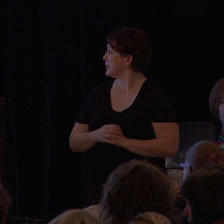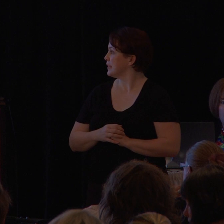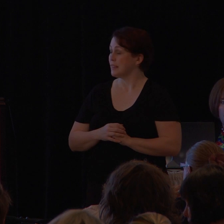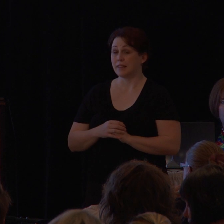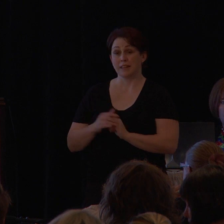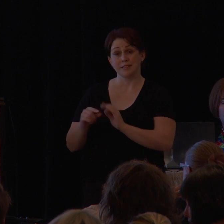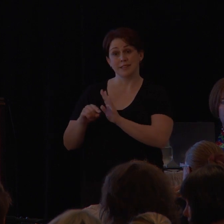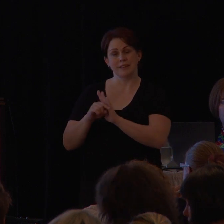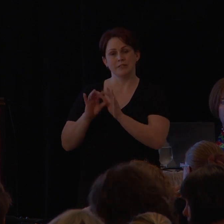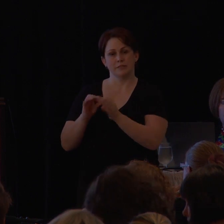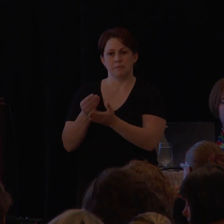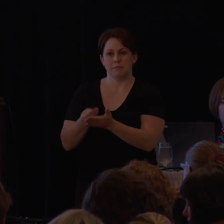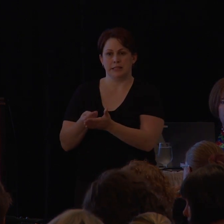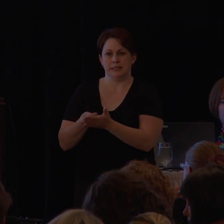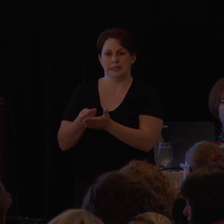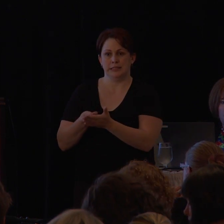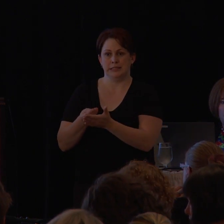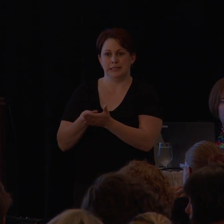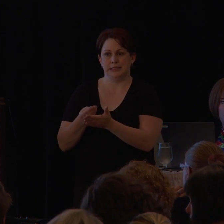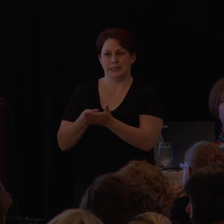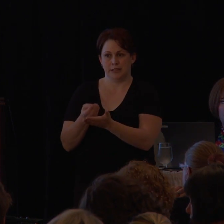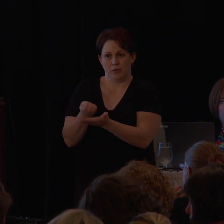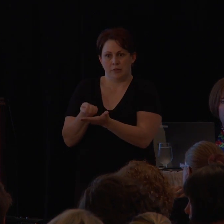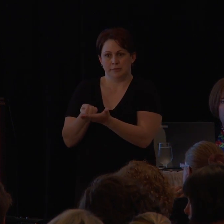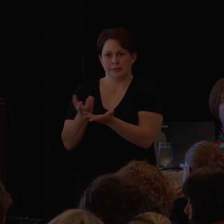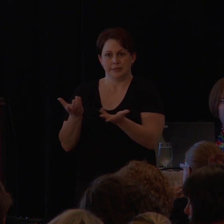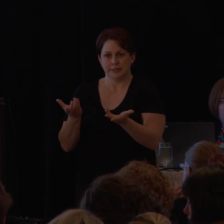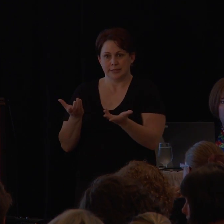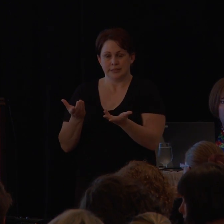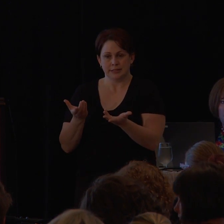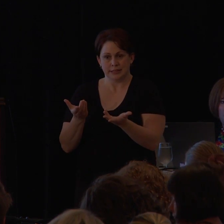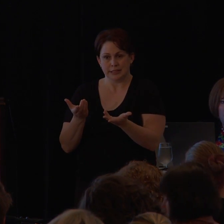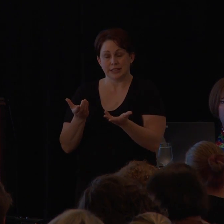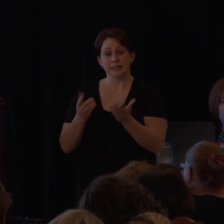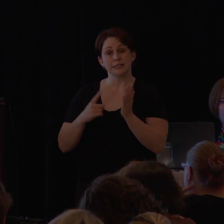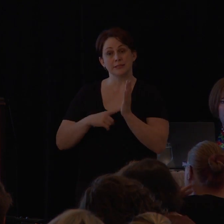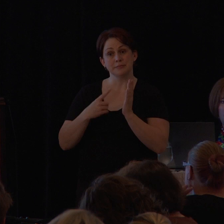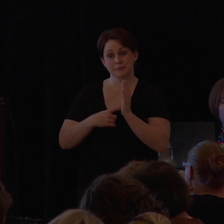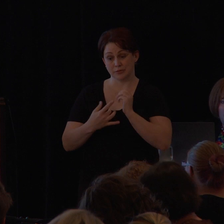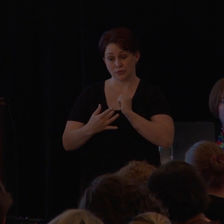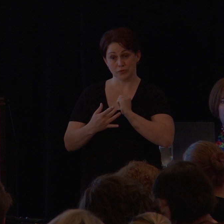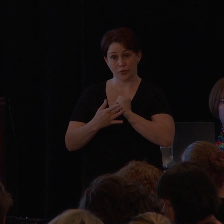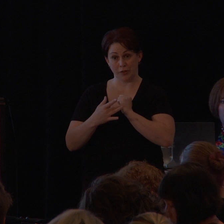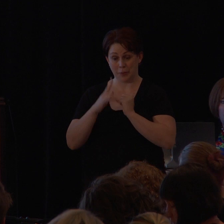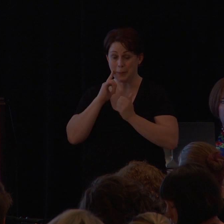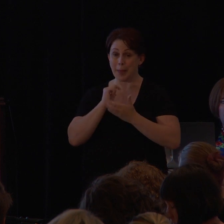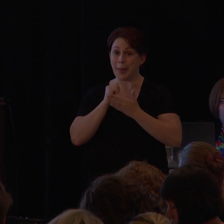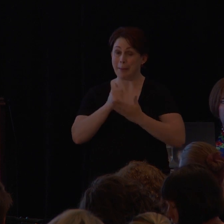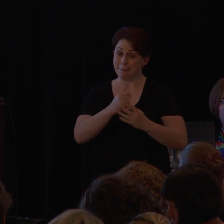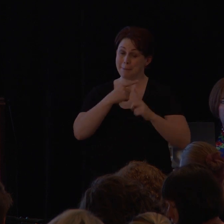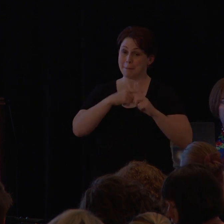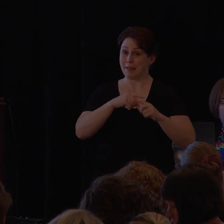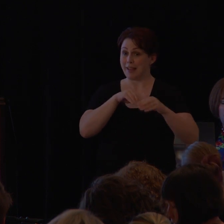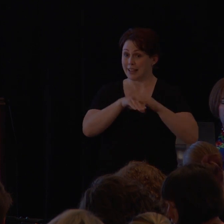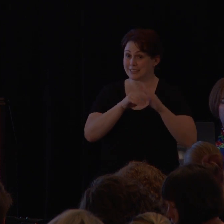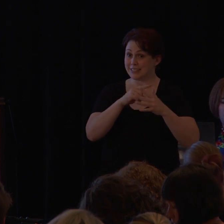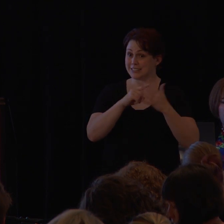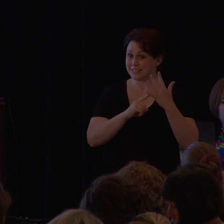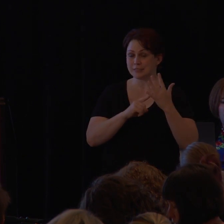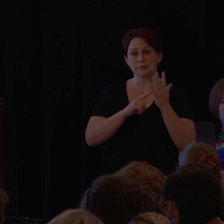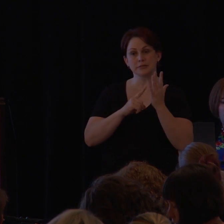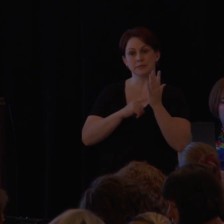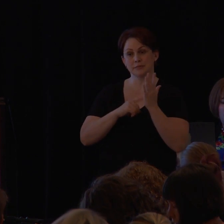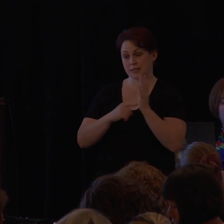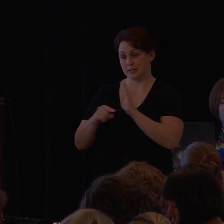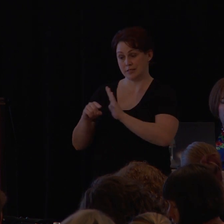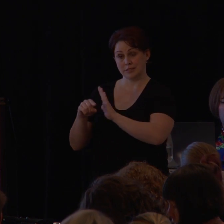one, that technology costs money, so that instead of helping access inequality, in some ways the advances in